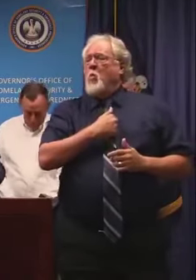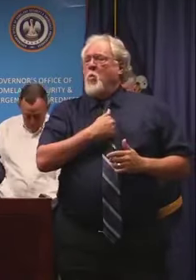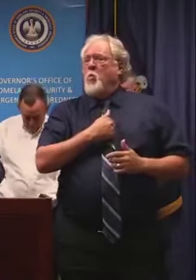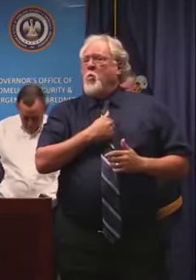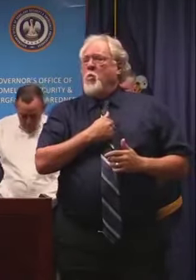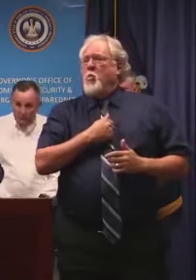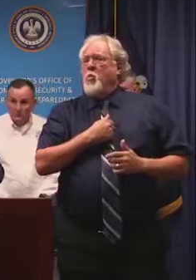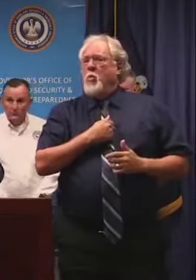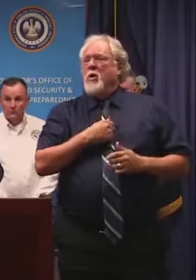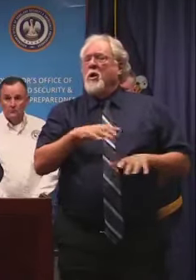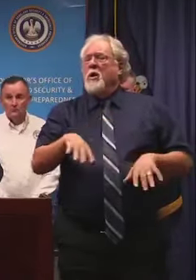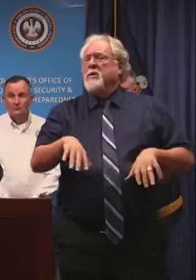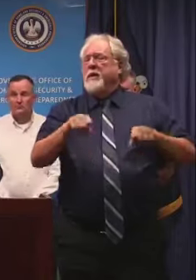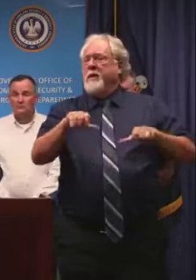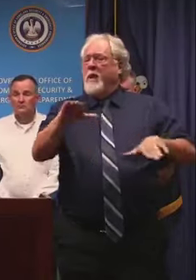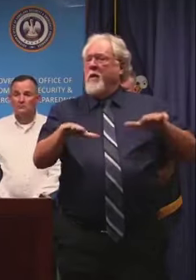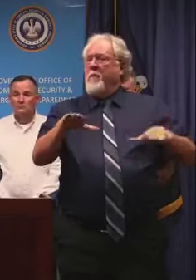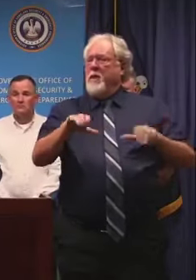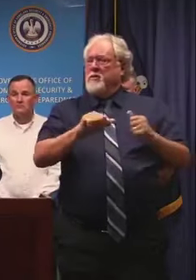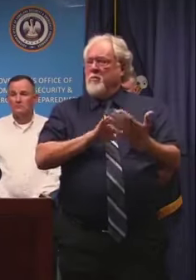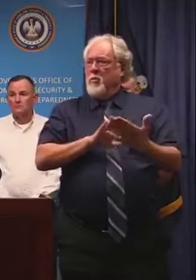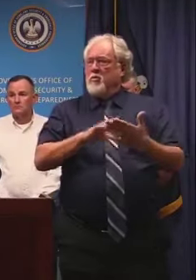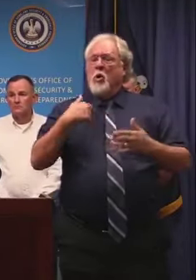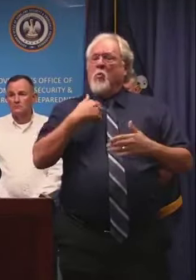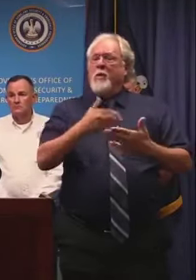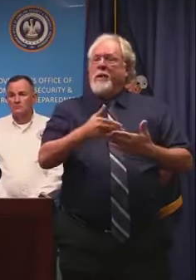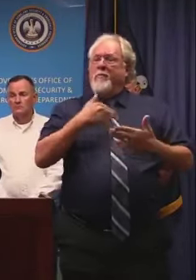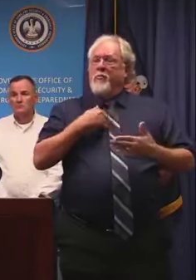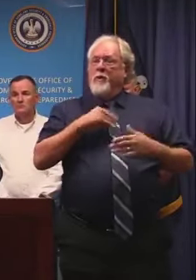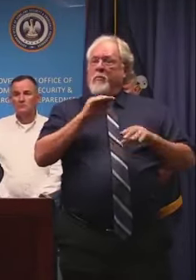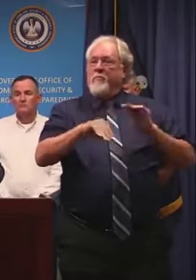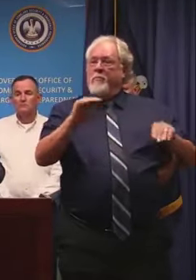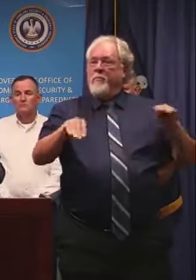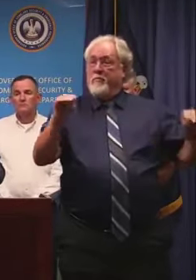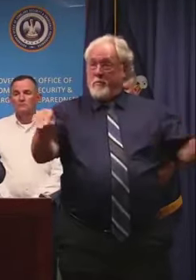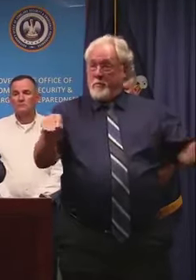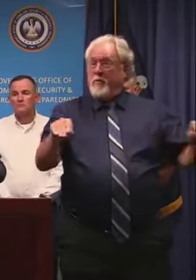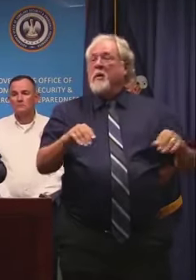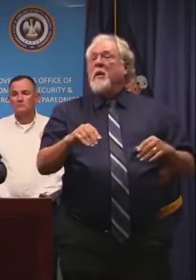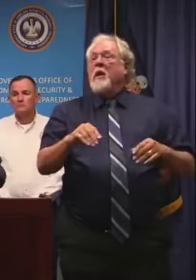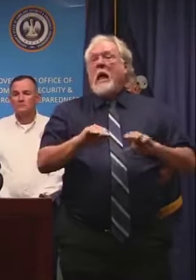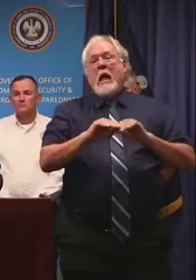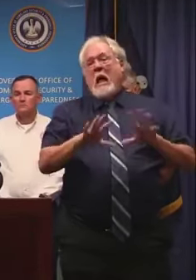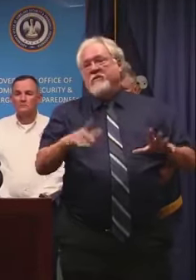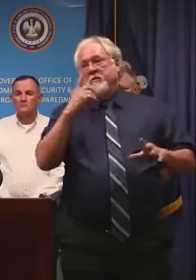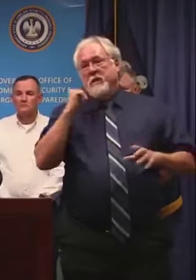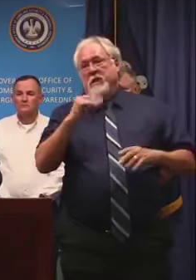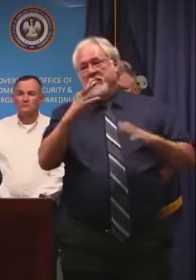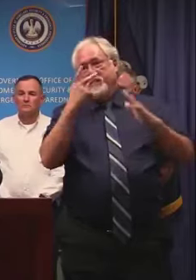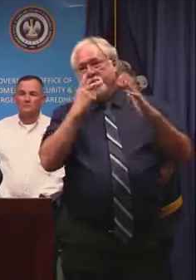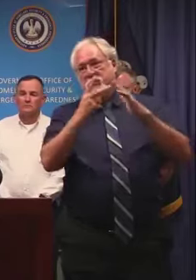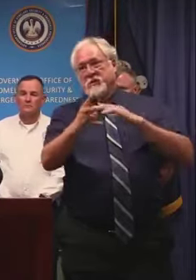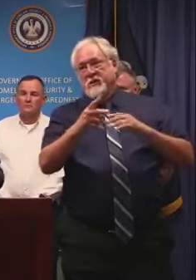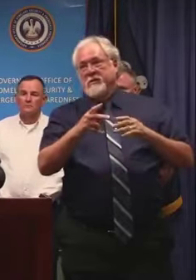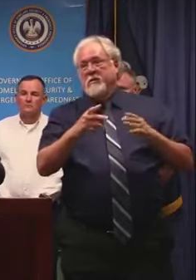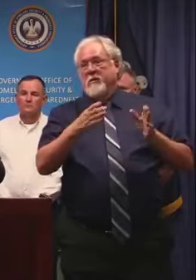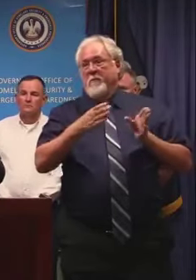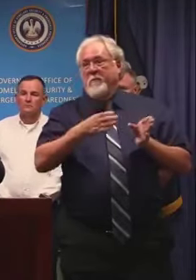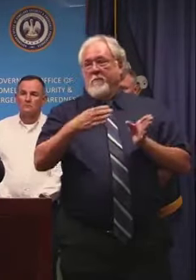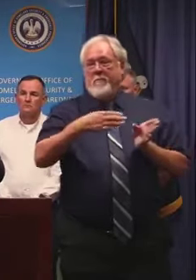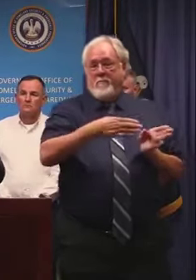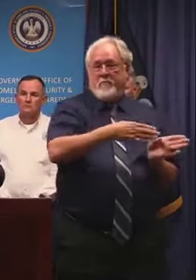we're taking a balanced approach to where we pre-position assets. Obviously, because of the projected path of the storm,